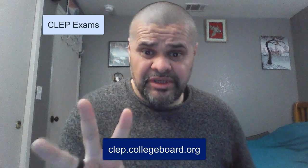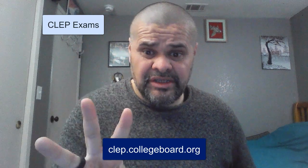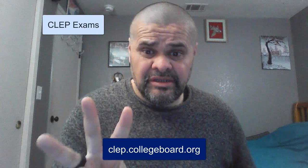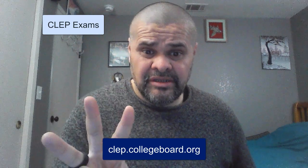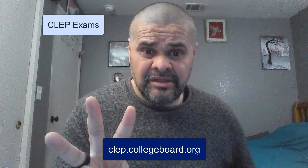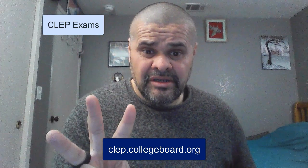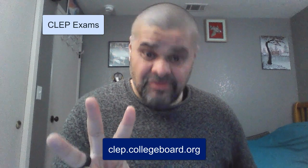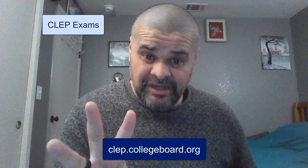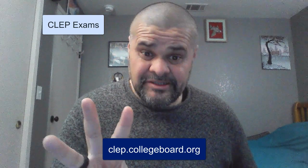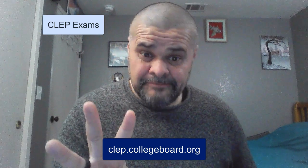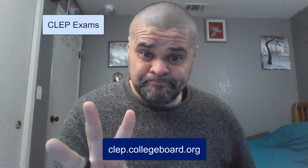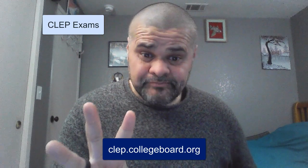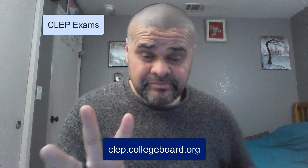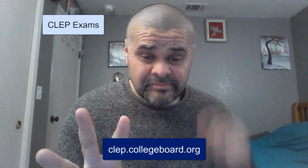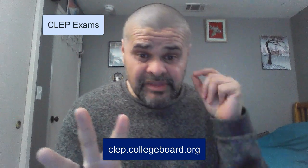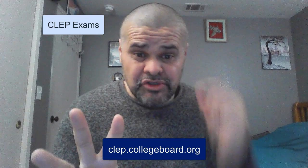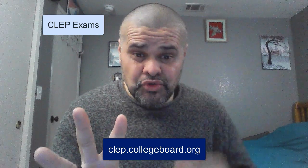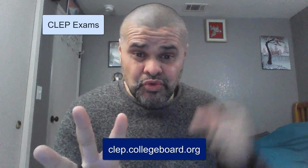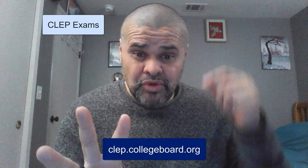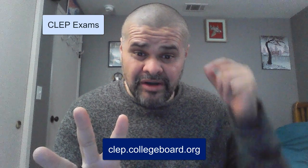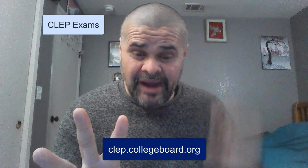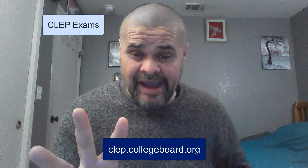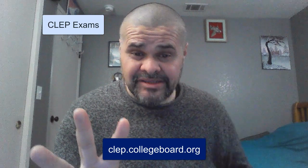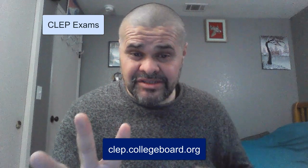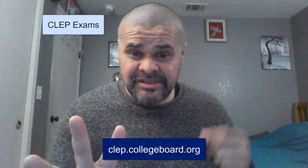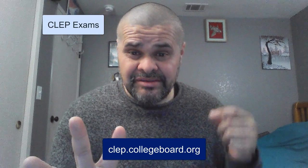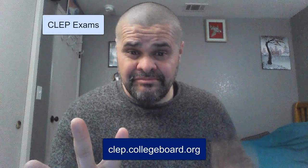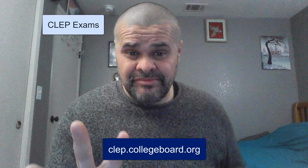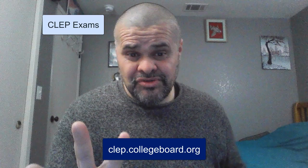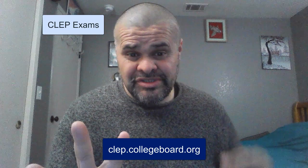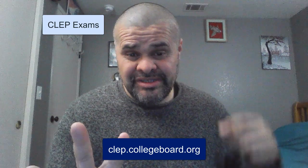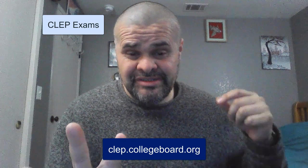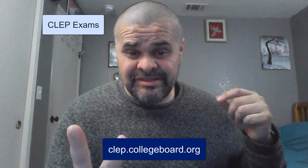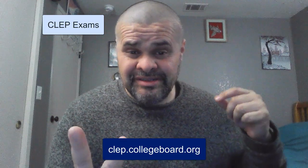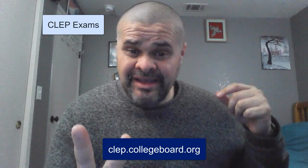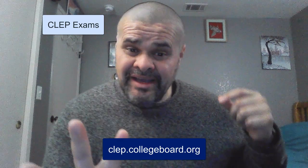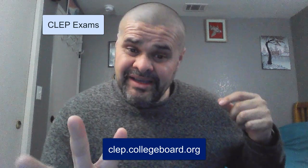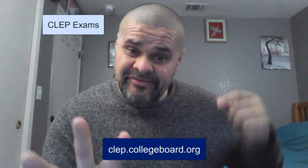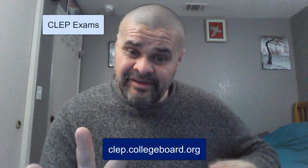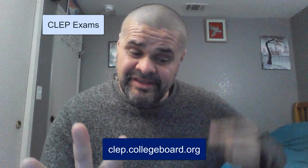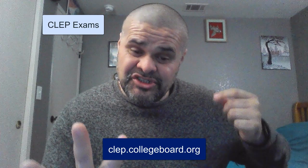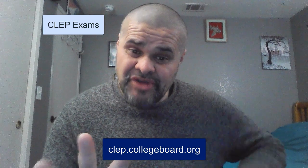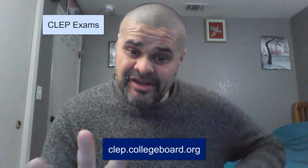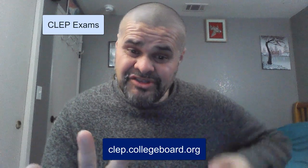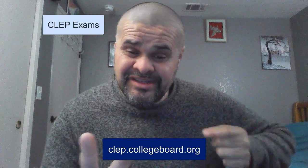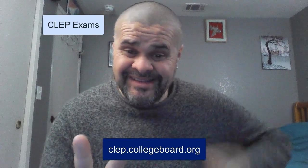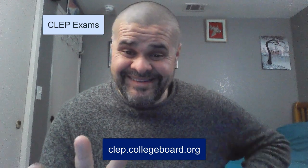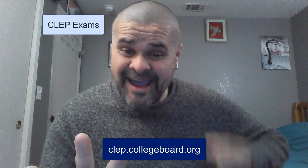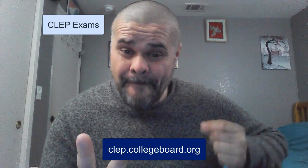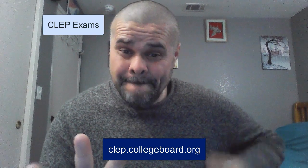3, right, you are actually using a strategy that not